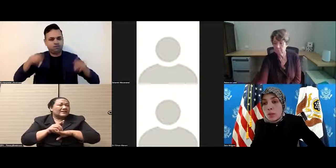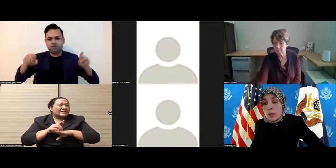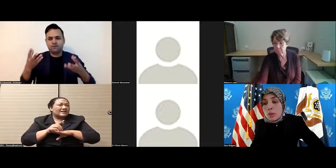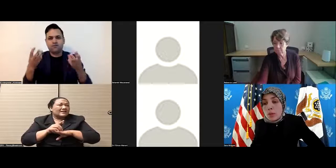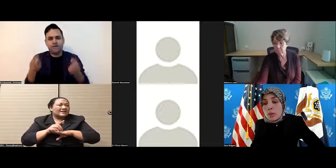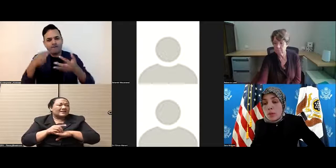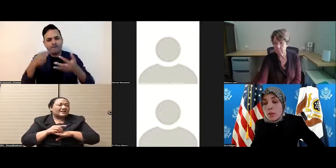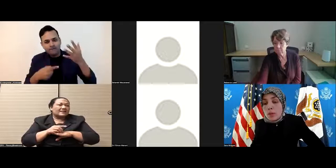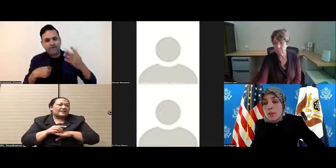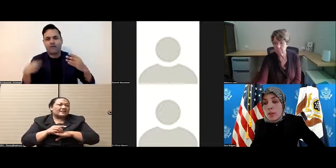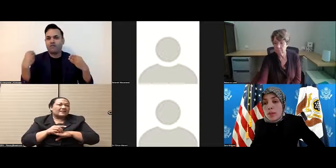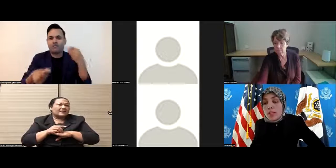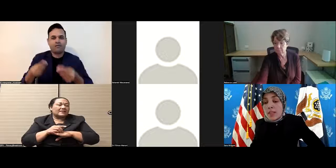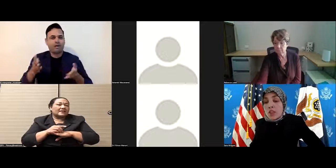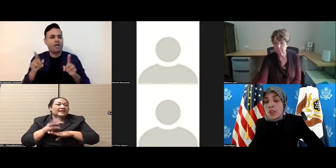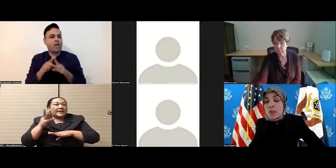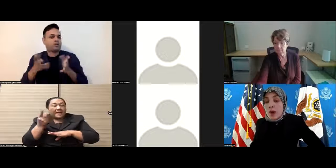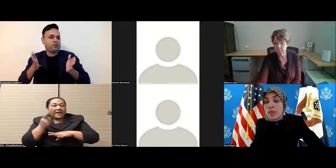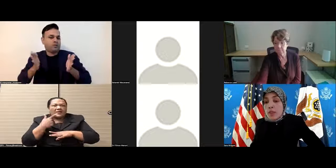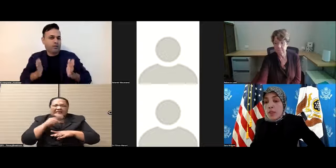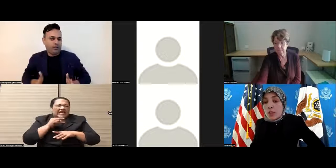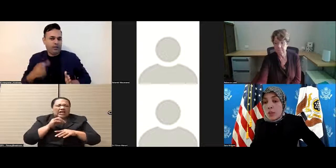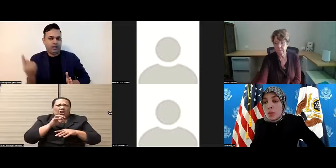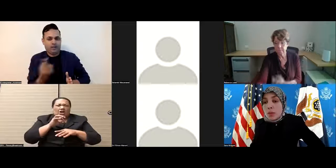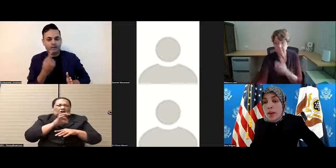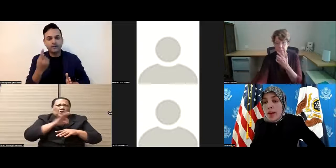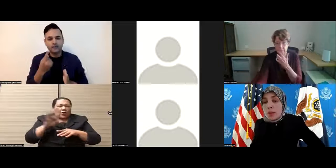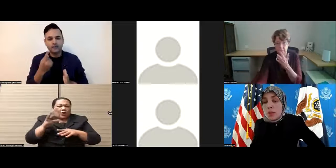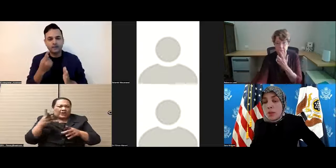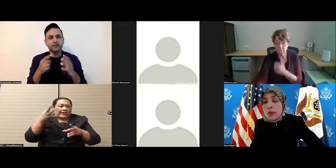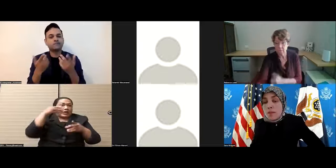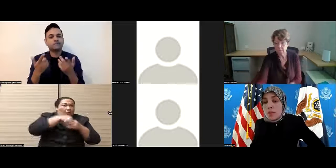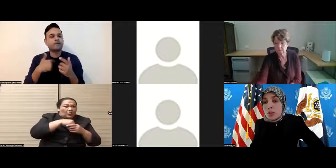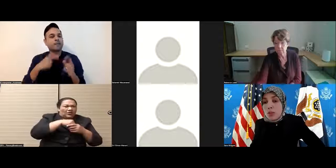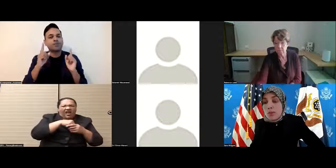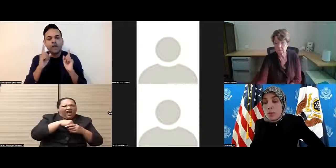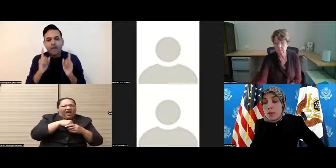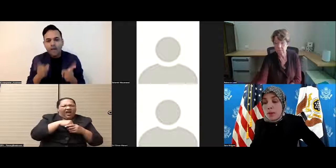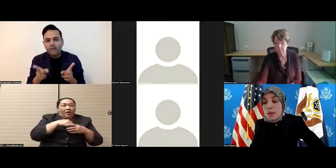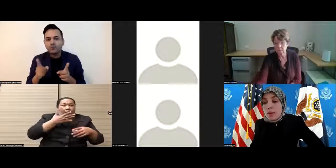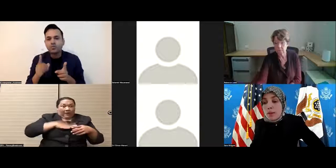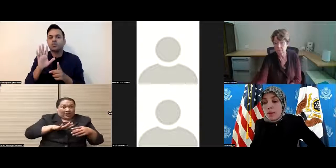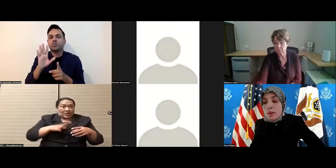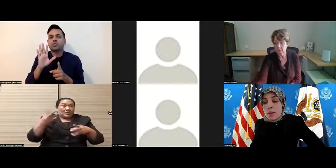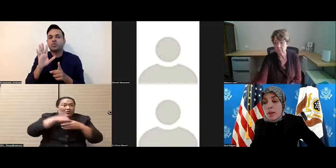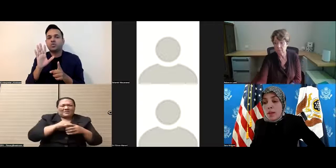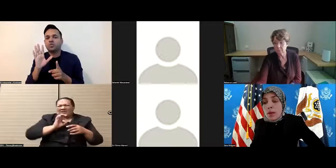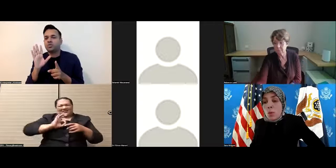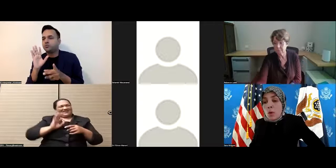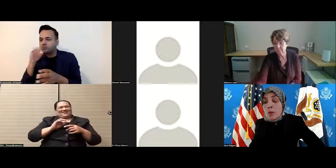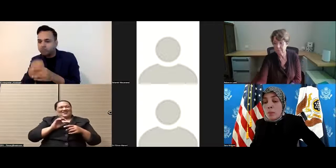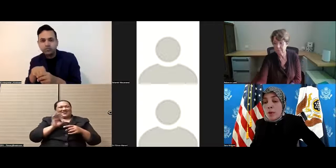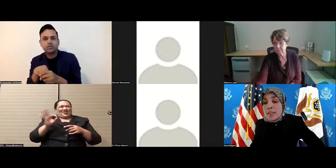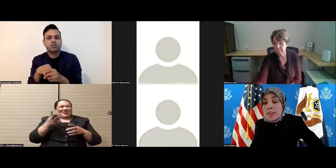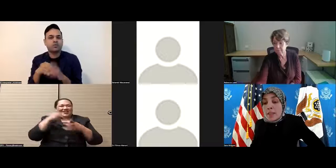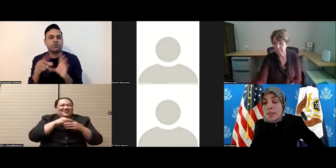to include. It's not just the right thing to do, it actually brings benefit to everyone. And